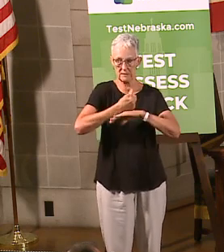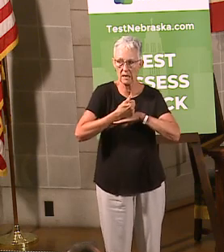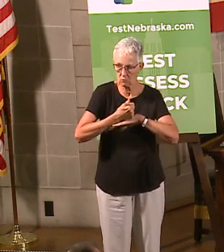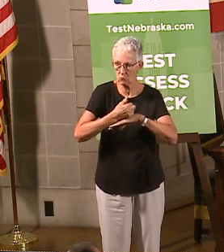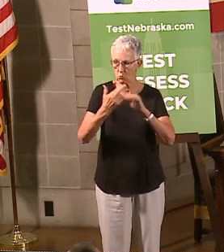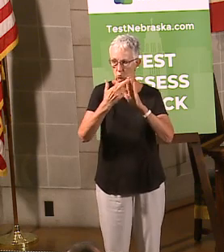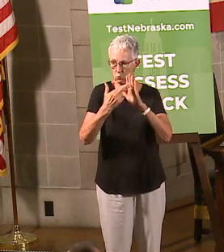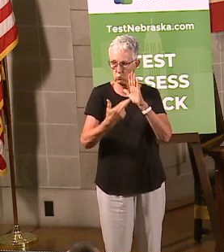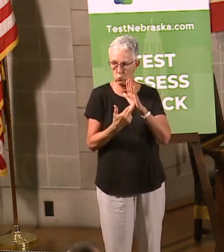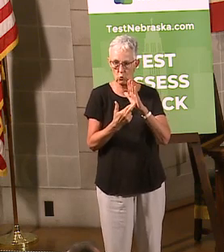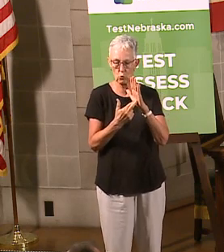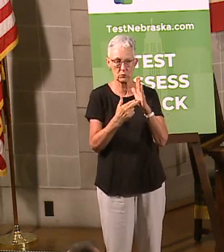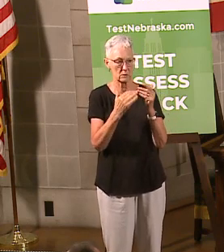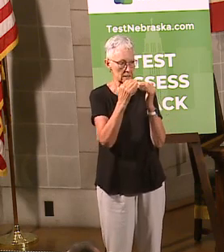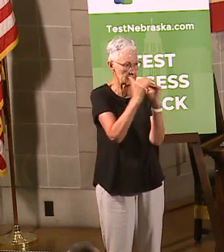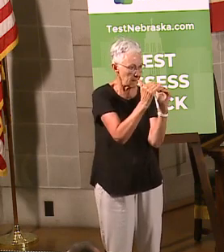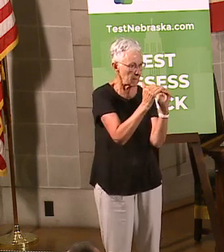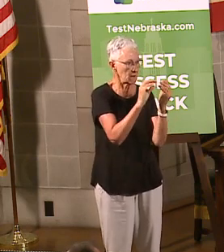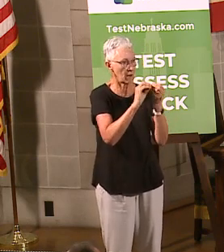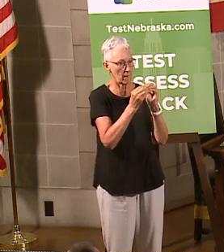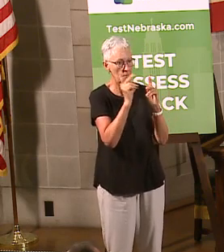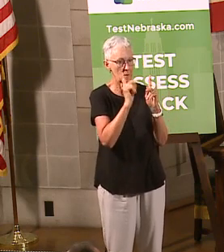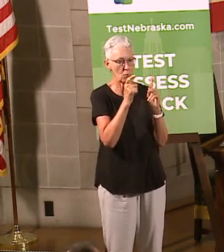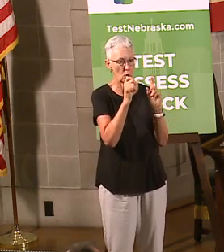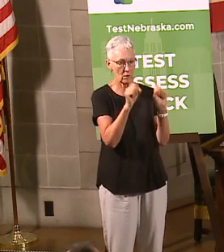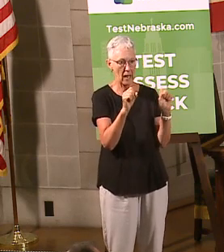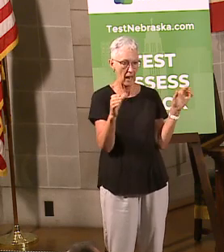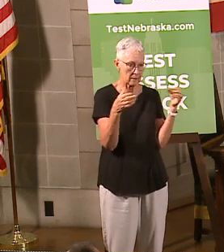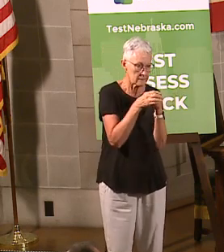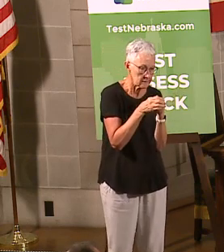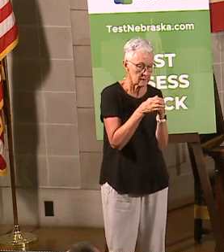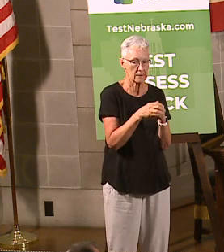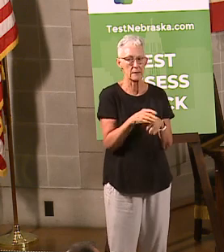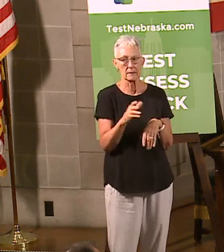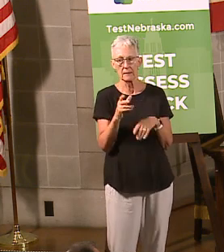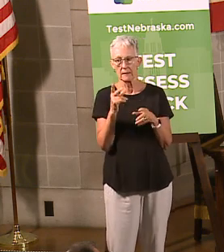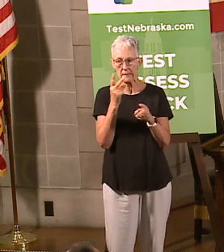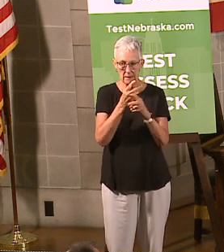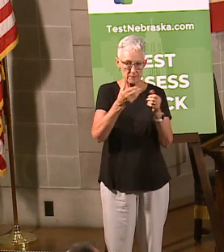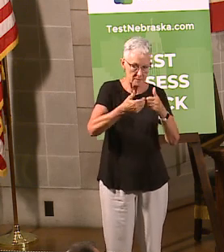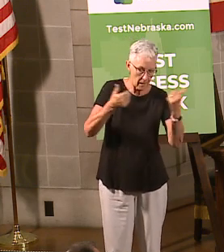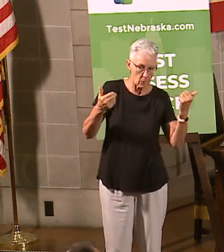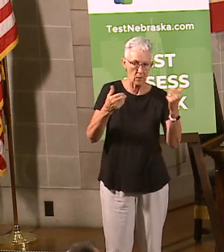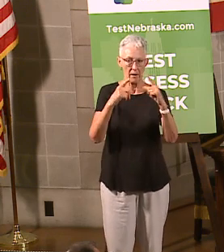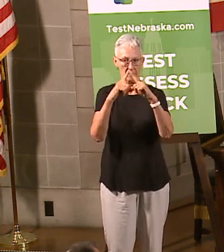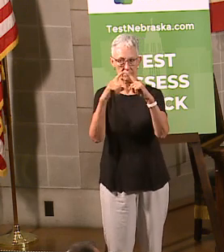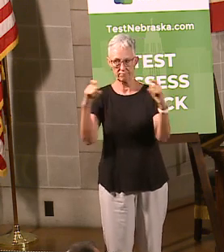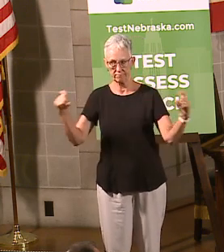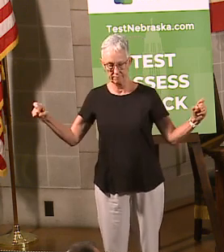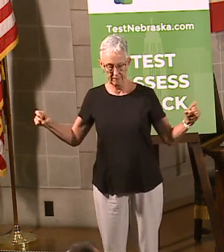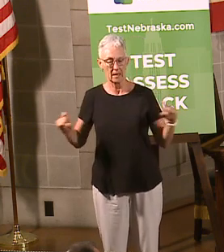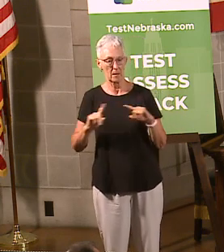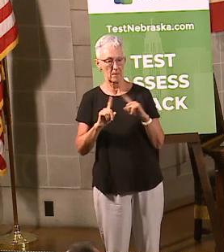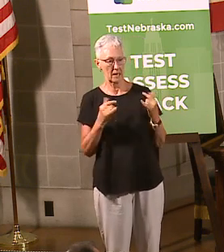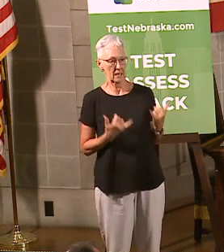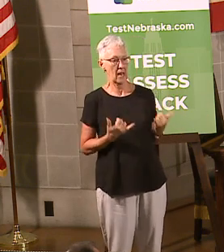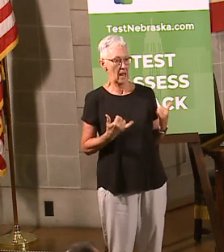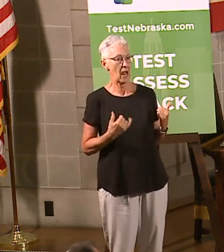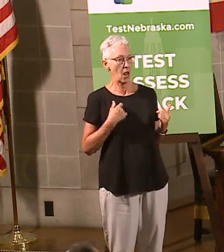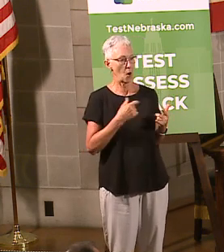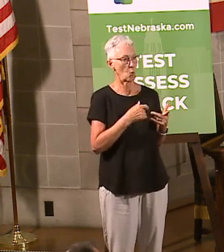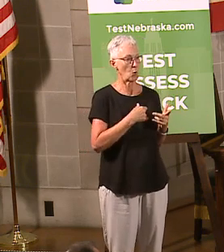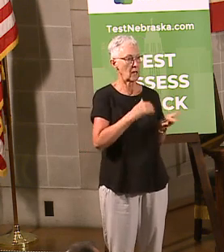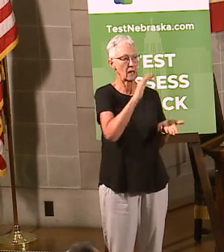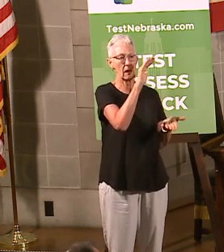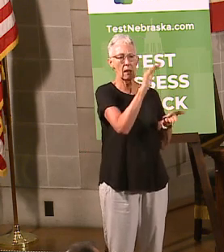virus here in Nebraska, and it's been very successful. We've been taking a step-by-step approach to loosen the restrictions to allow people to go back to a more